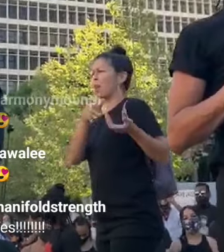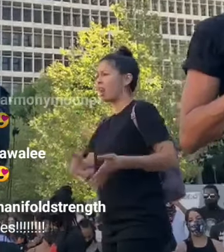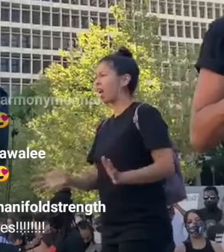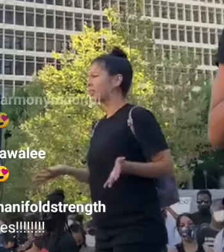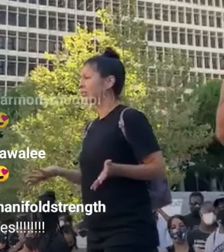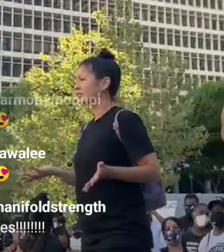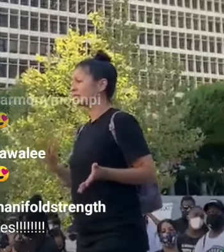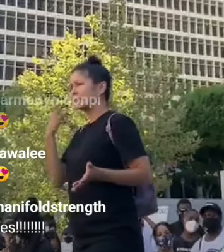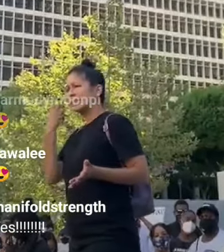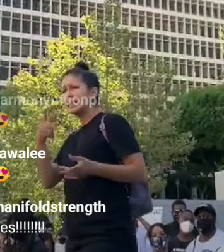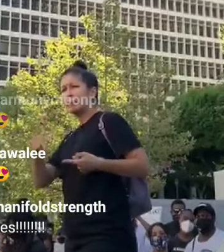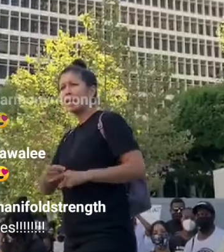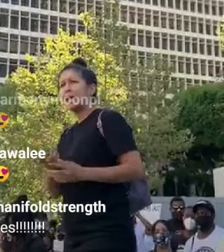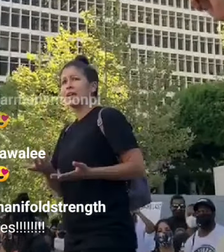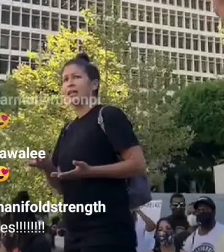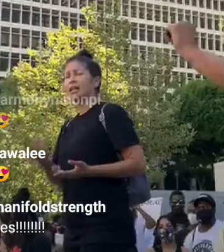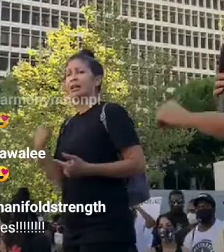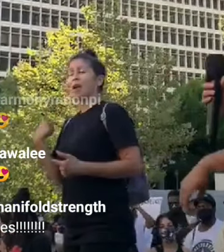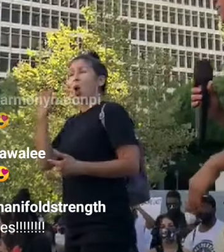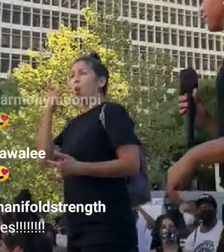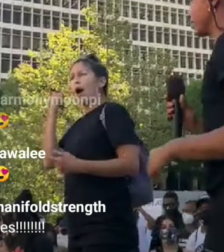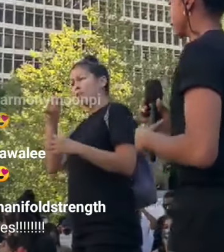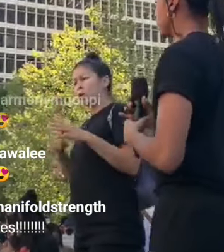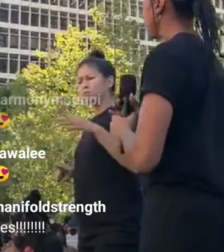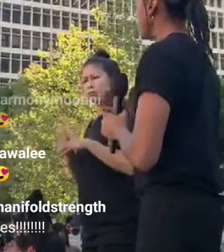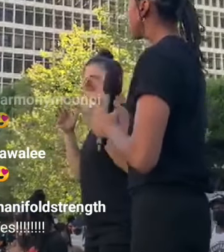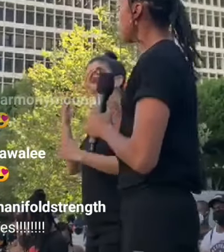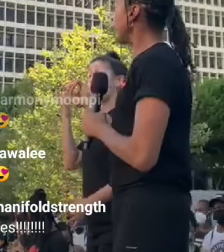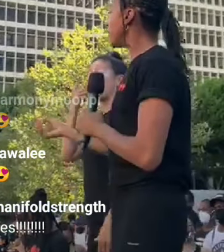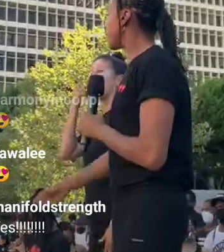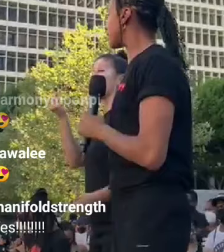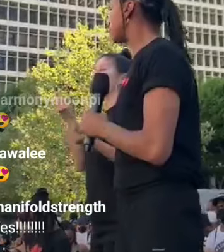Everybody's free. Ain't nobody free.